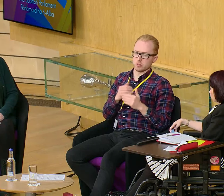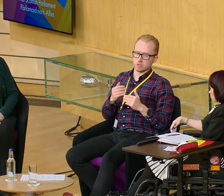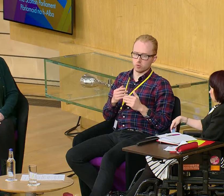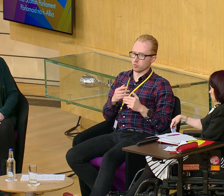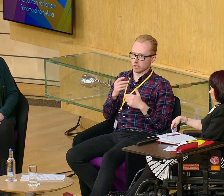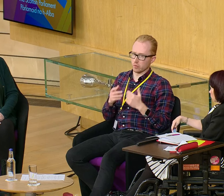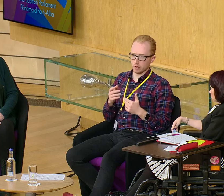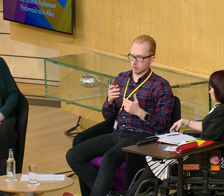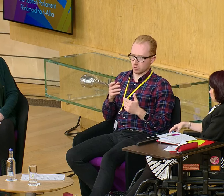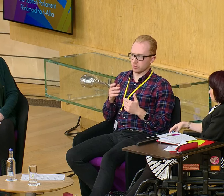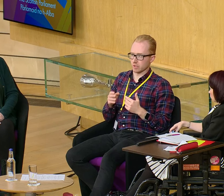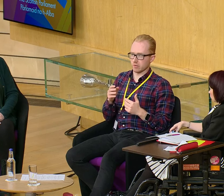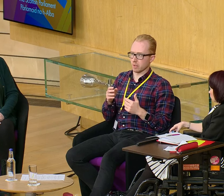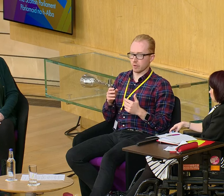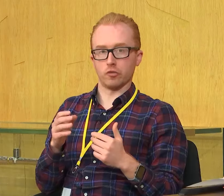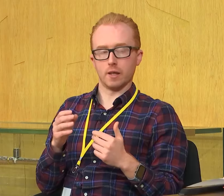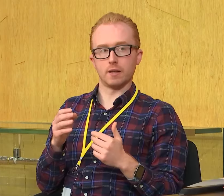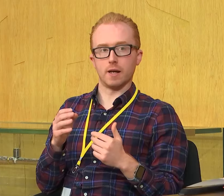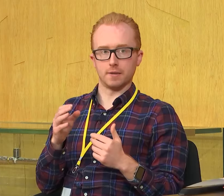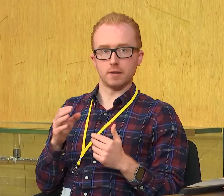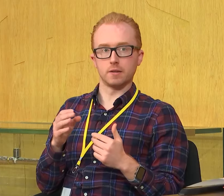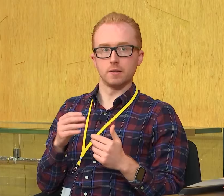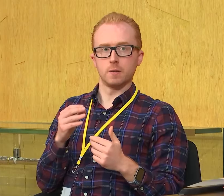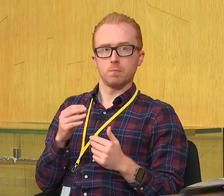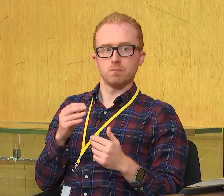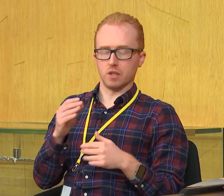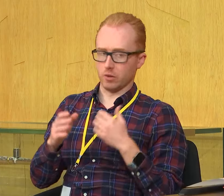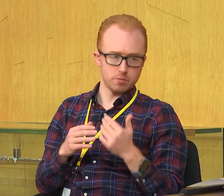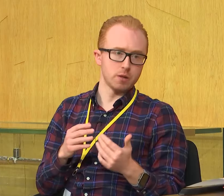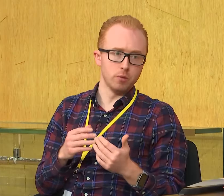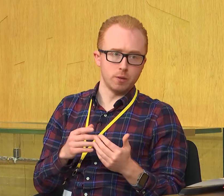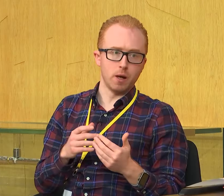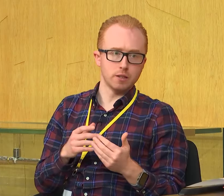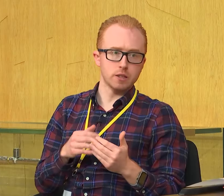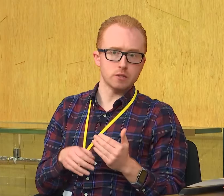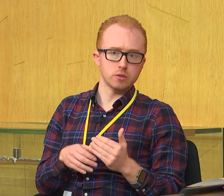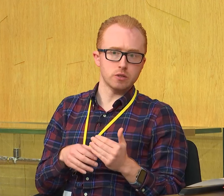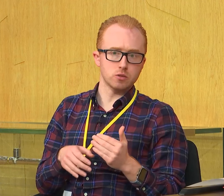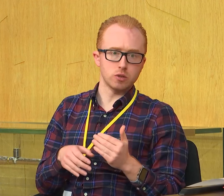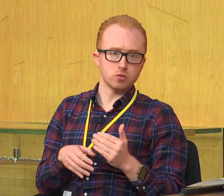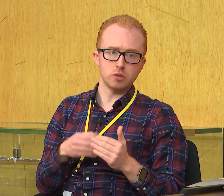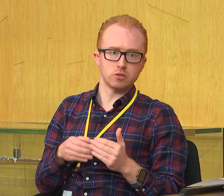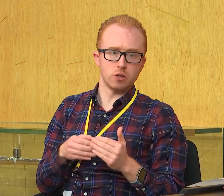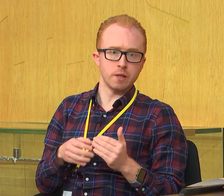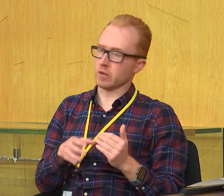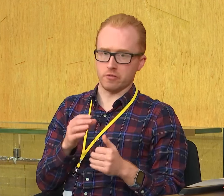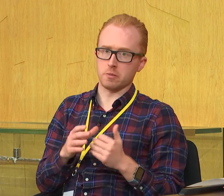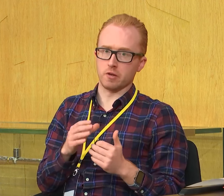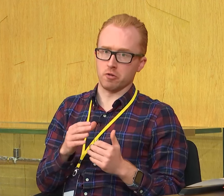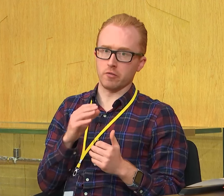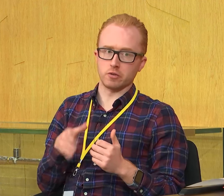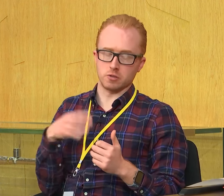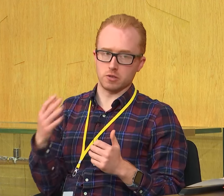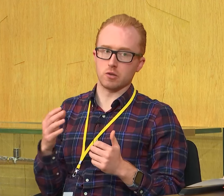whole process of what's working well and could work even better. And I think if I was to pick a moment in my educational years, which really stood out, it would have to be